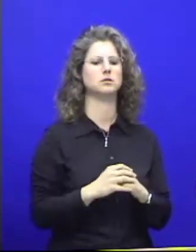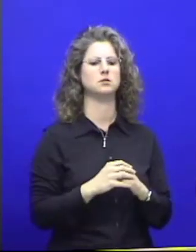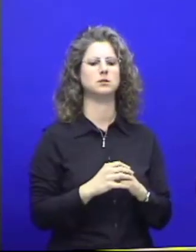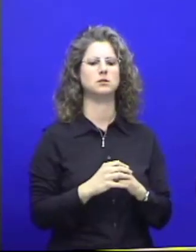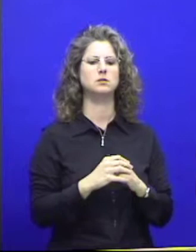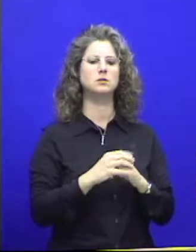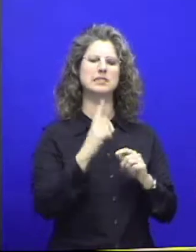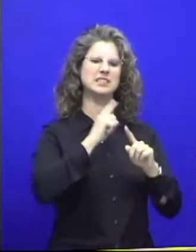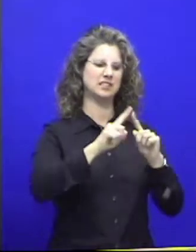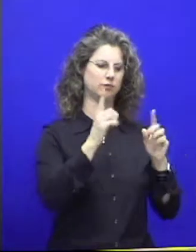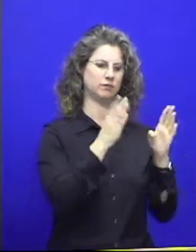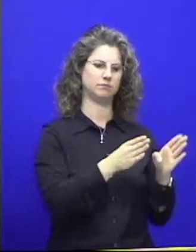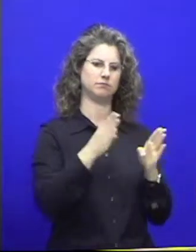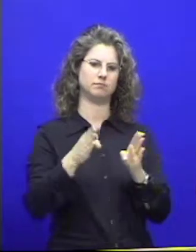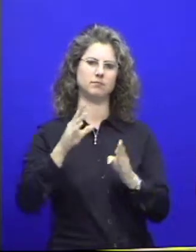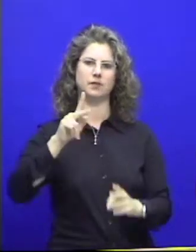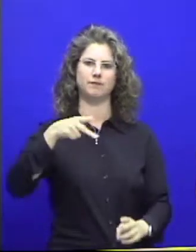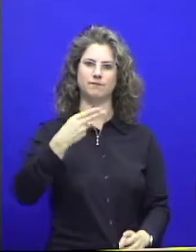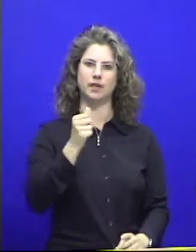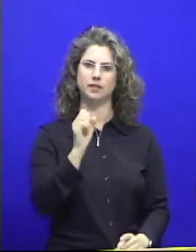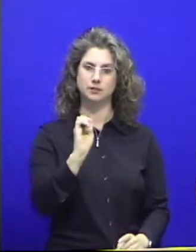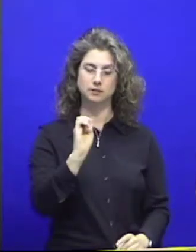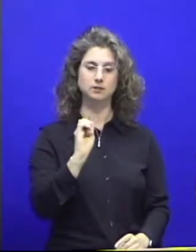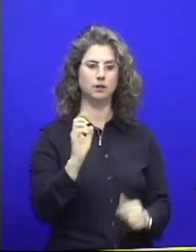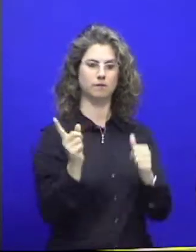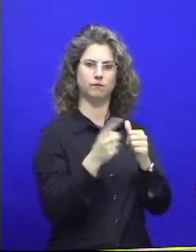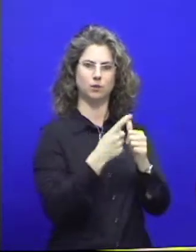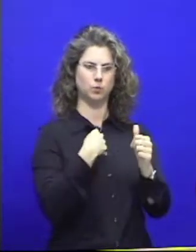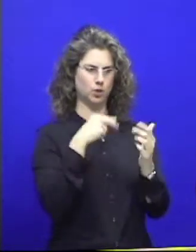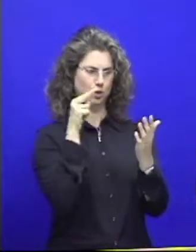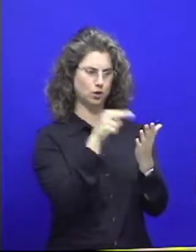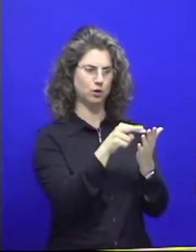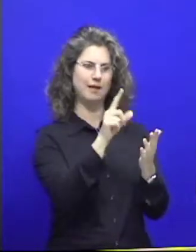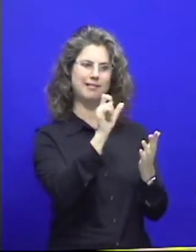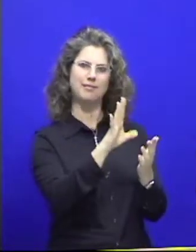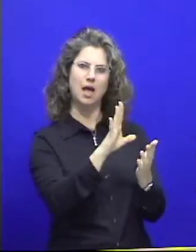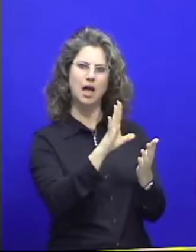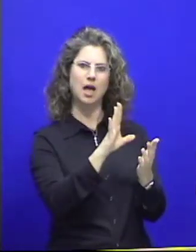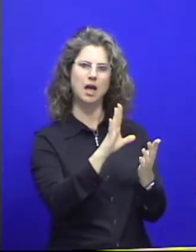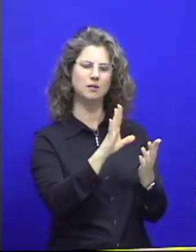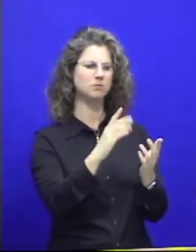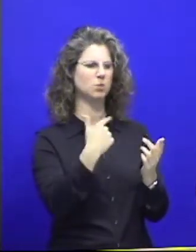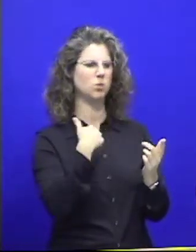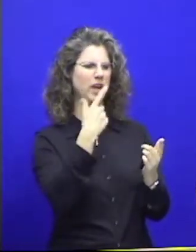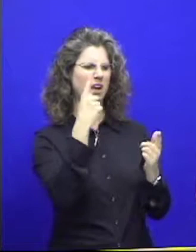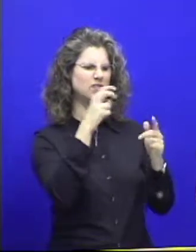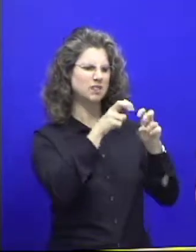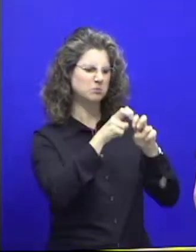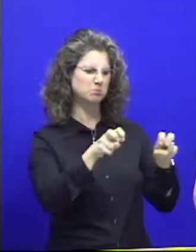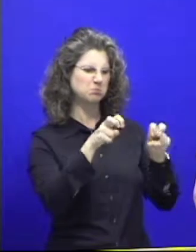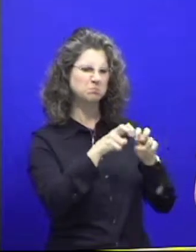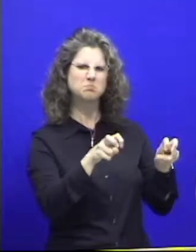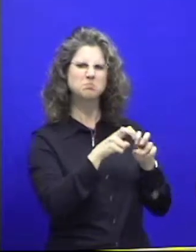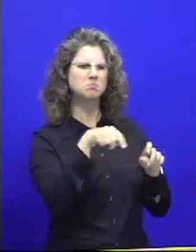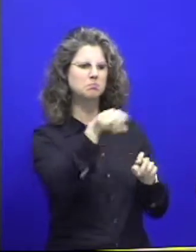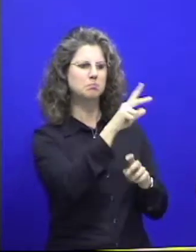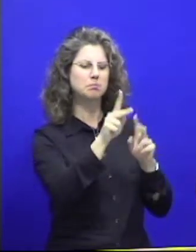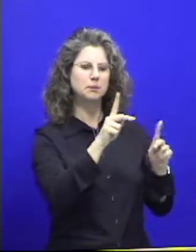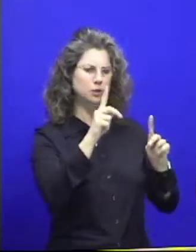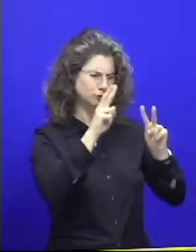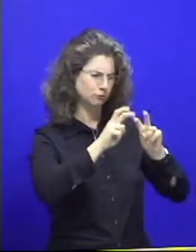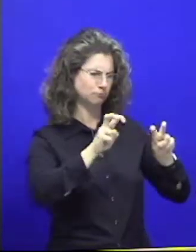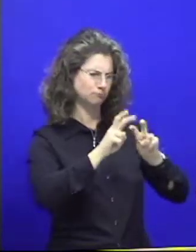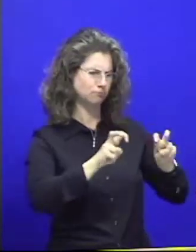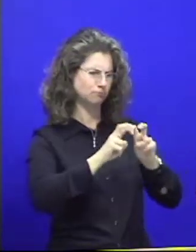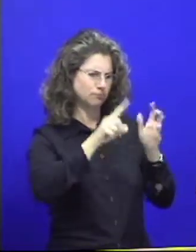process. The first phase, we look in the laboratory where there are just wet benches around, benches where people do